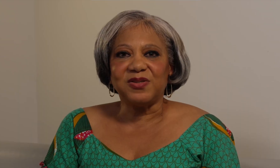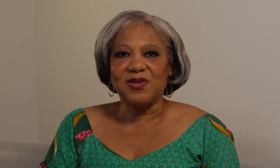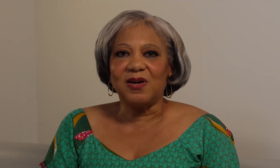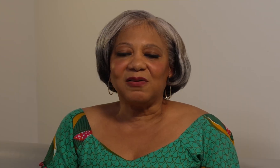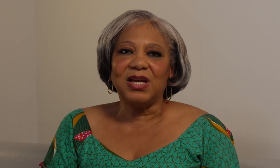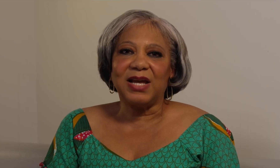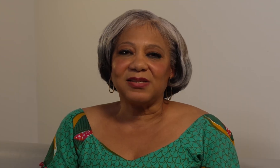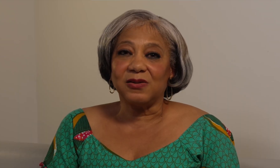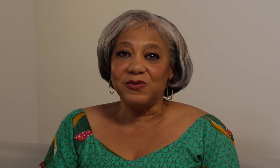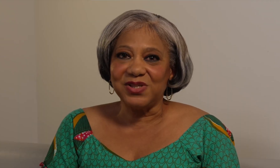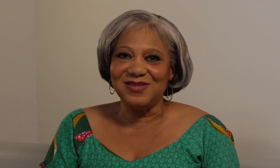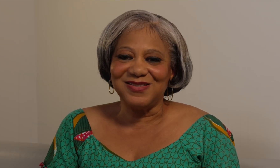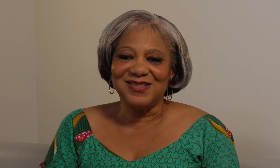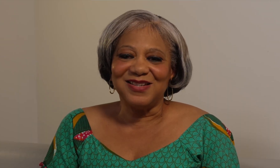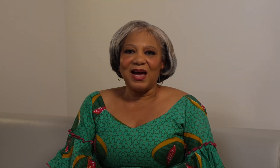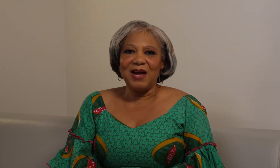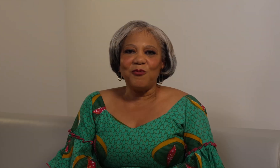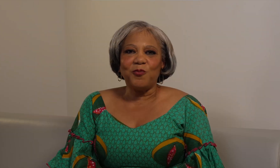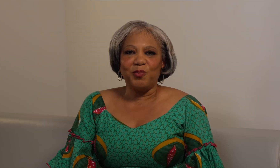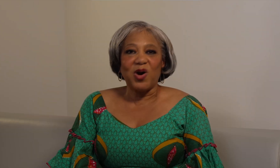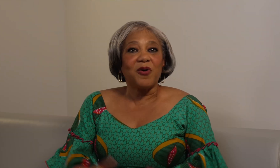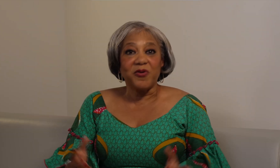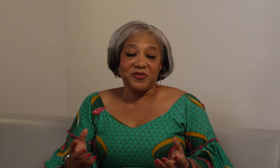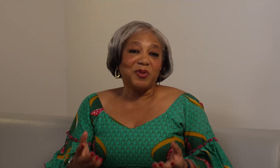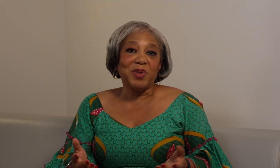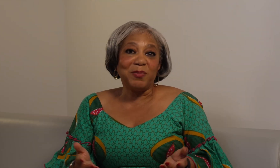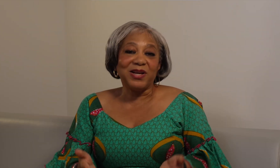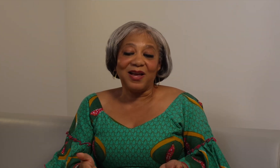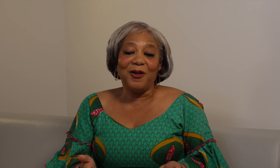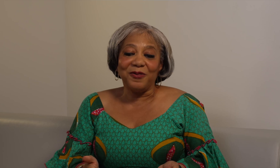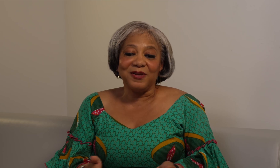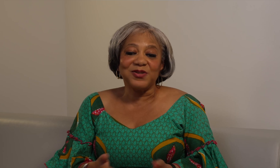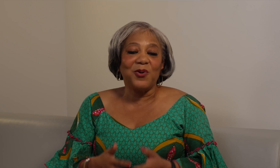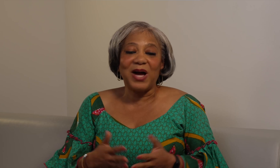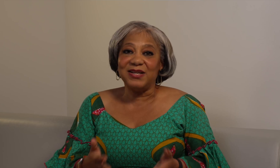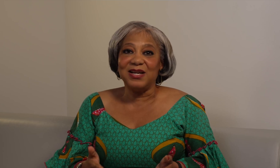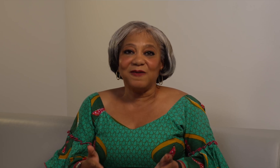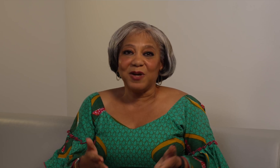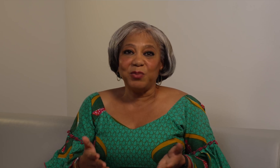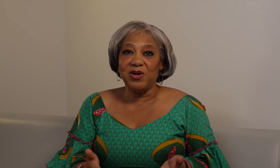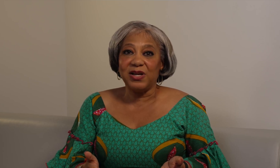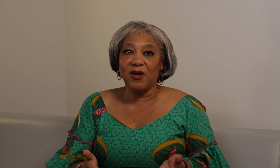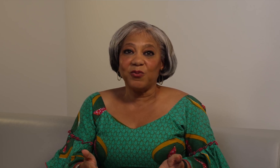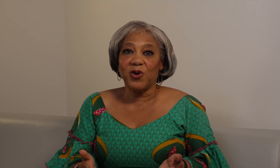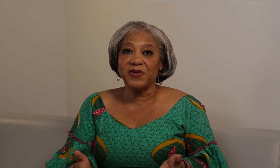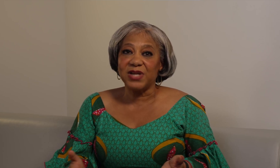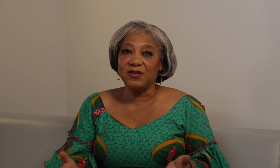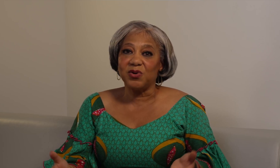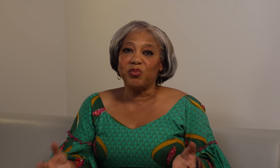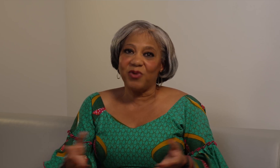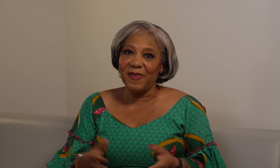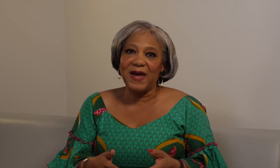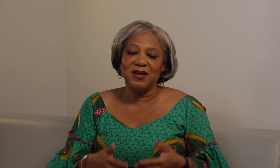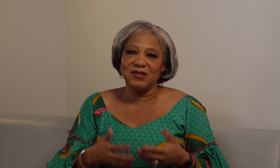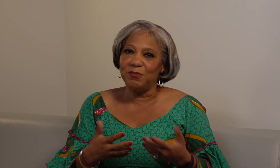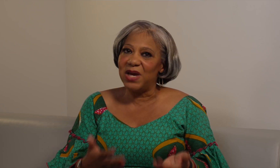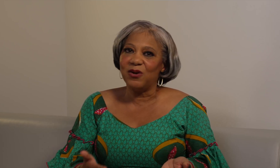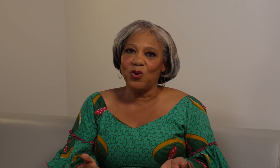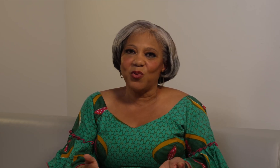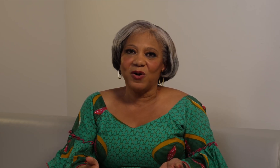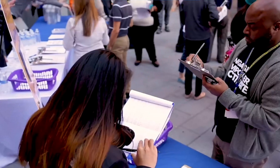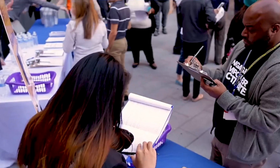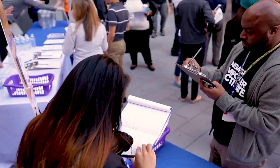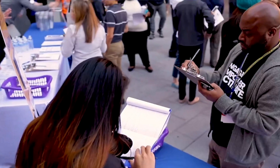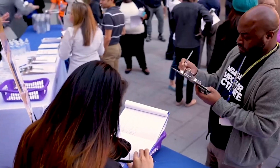time to start looking at solutions, I borrowed from public health this whole idea of community health workers and sort of brought that into the